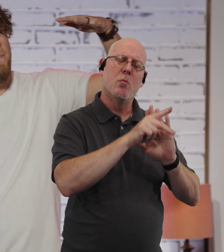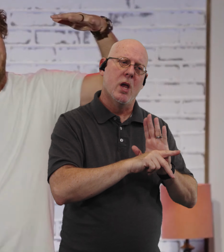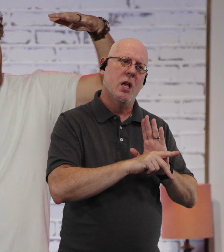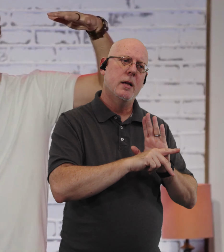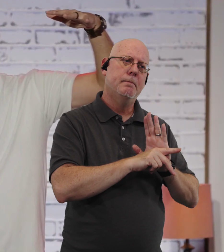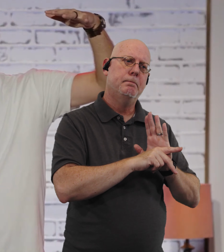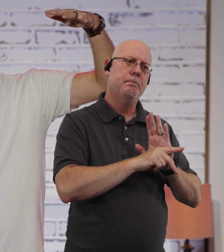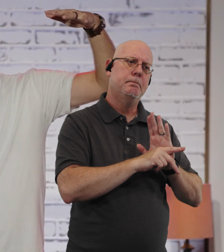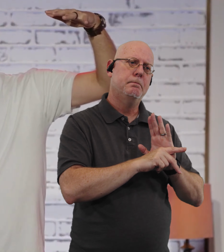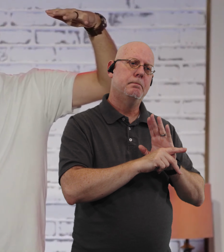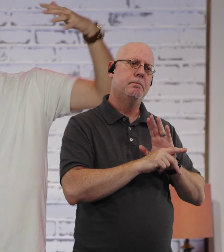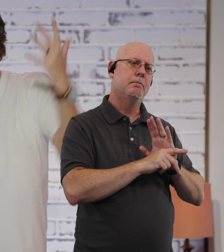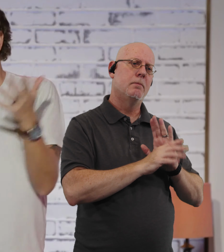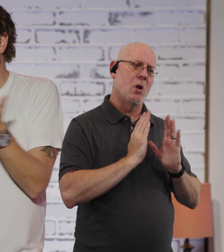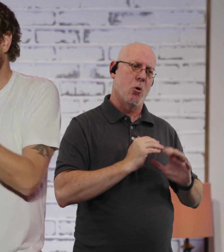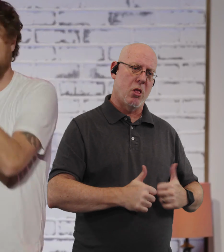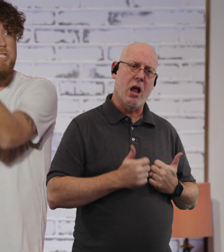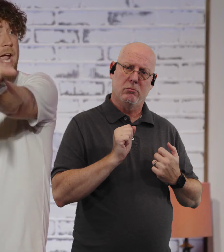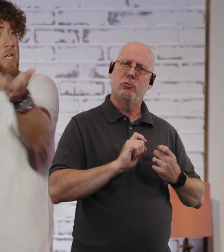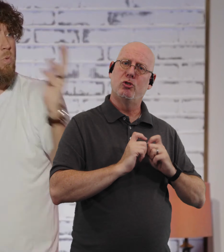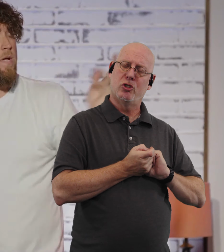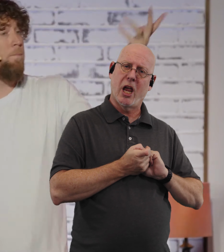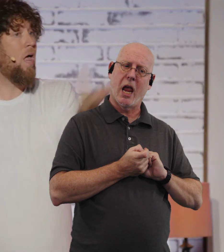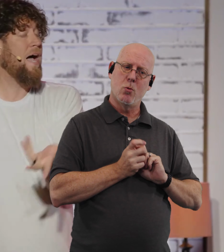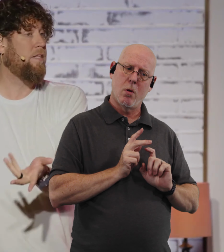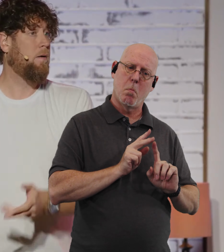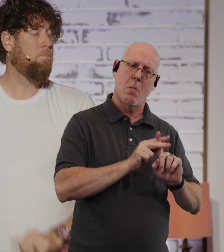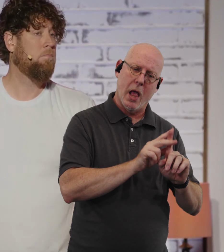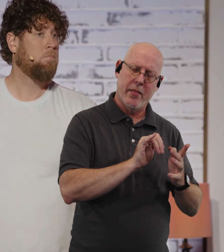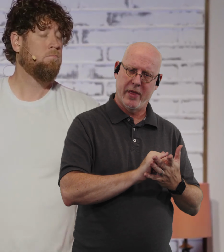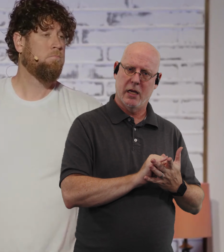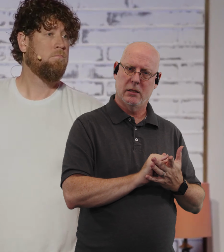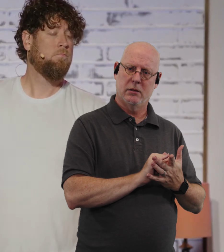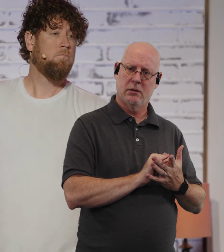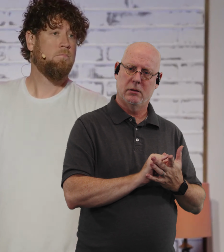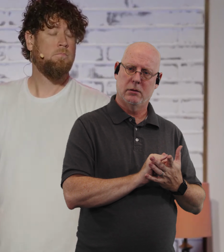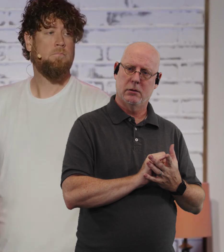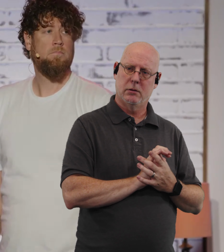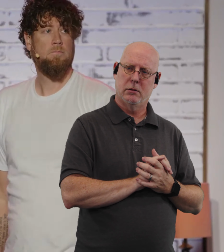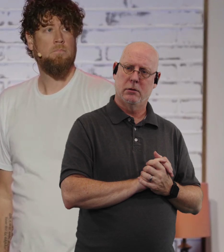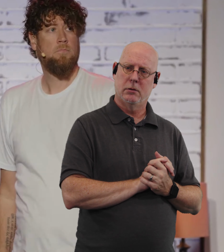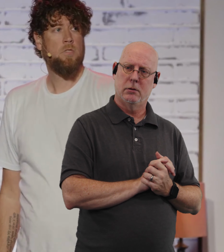principles, our lives can be changed when we apply them.